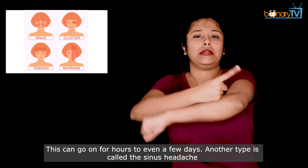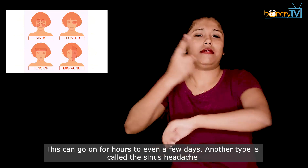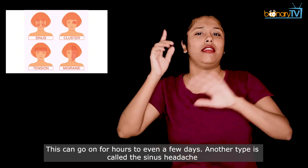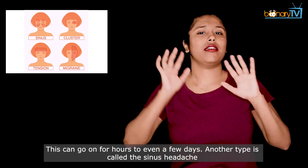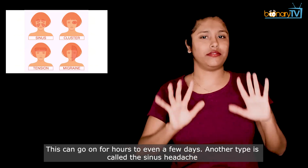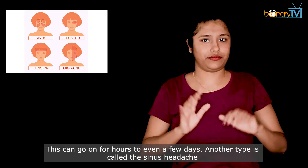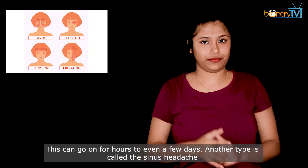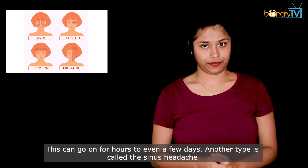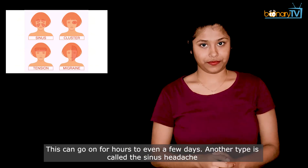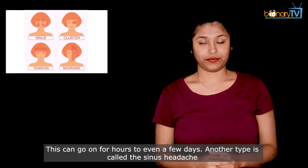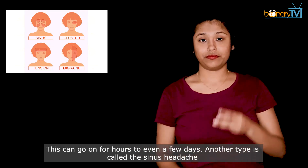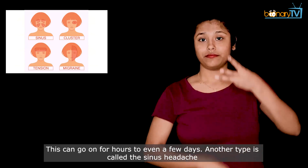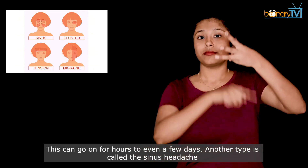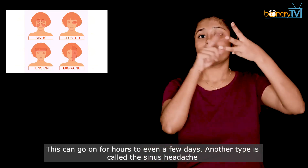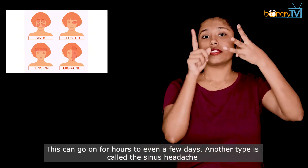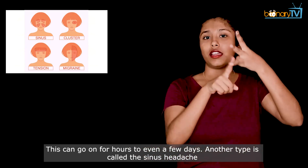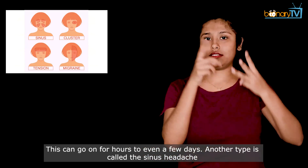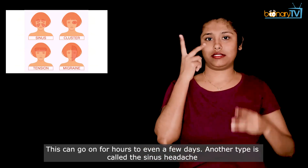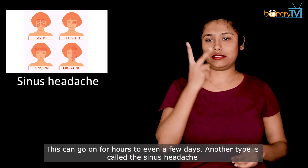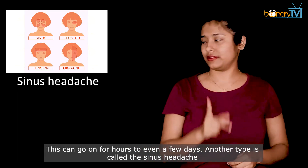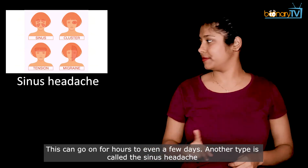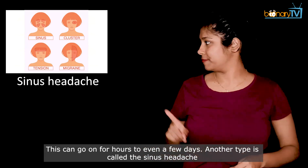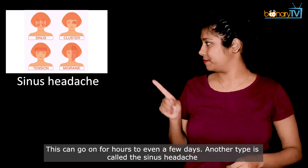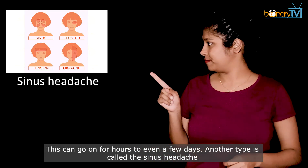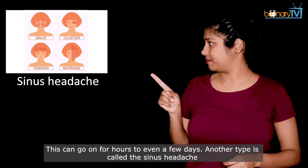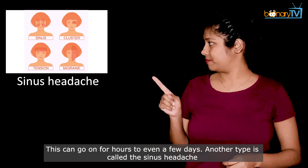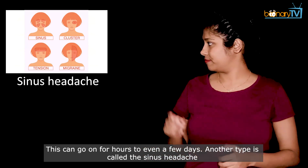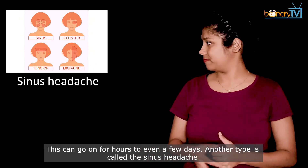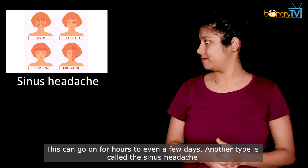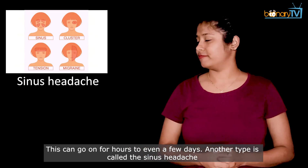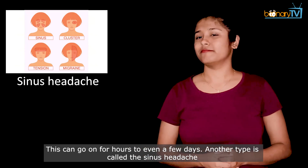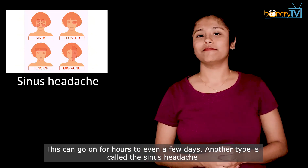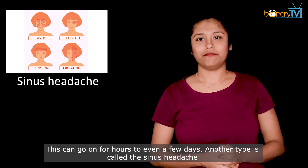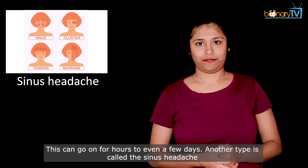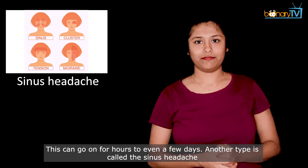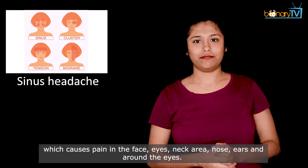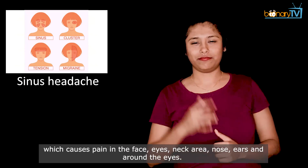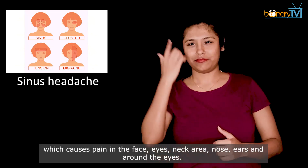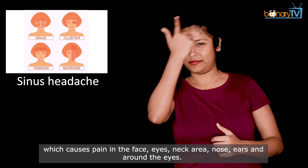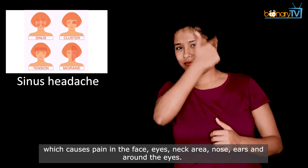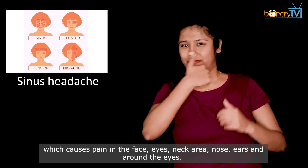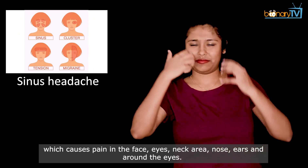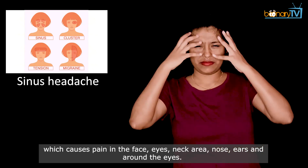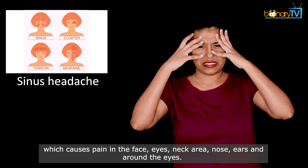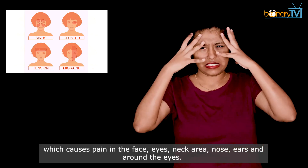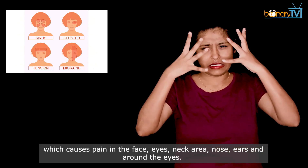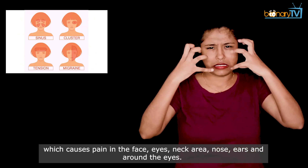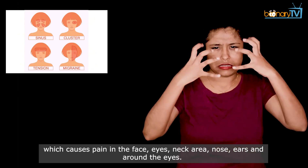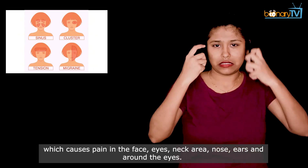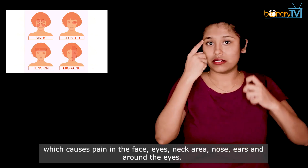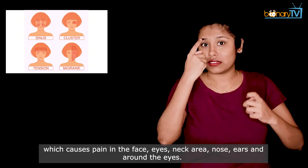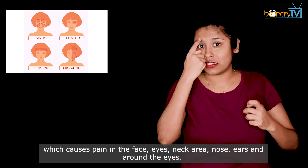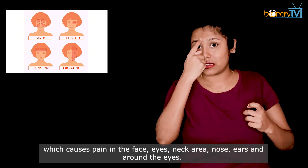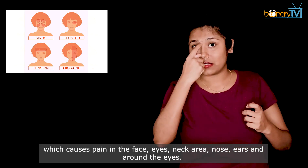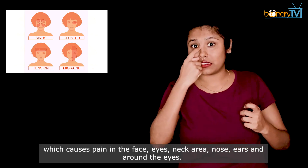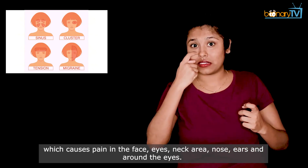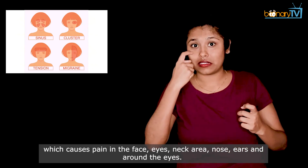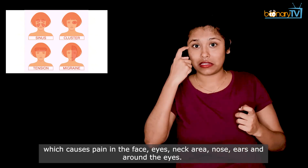days. Another type is called the sinus headache, which causes pain in the face, eyes,